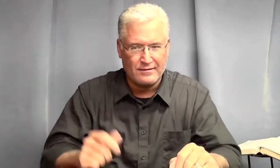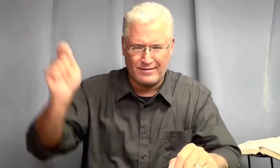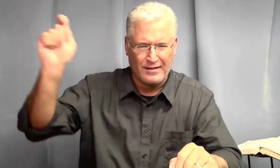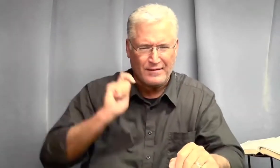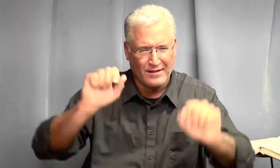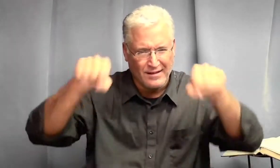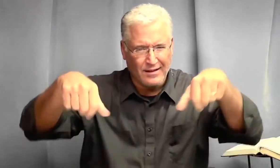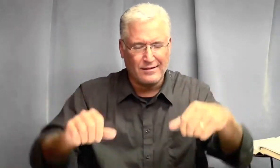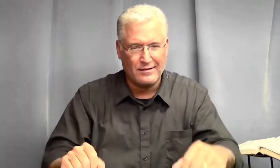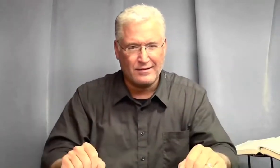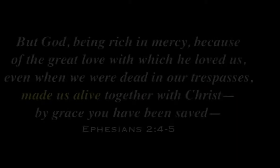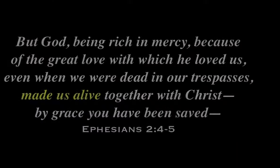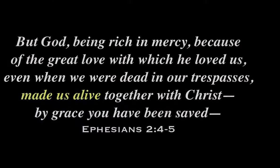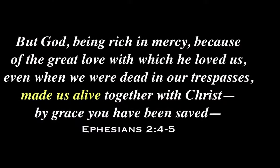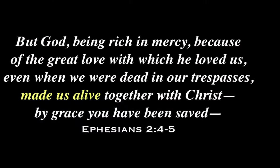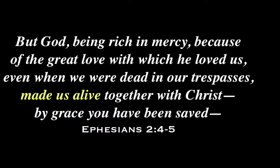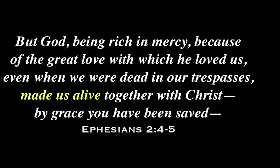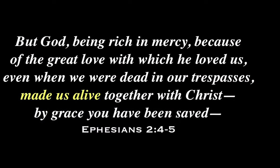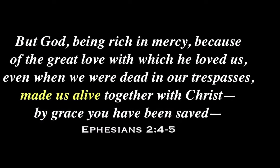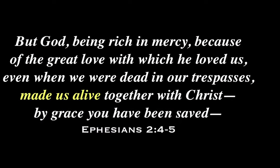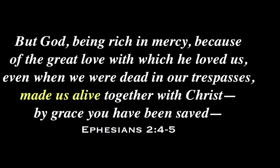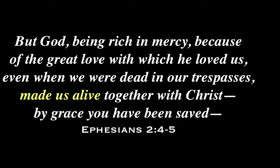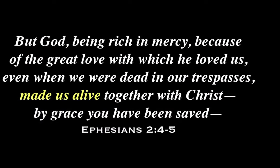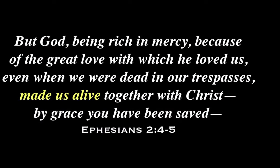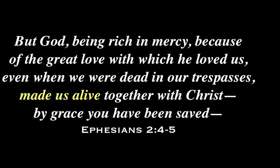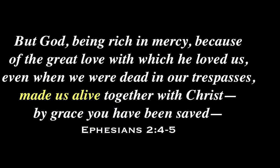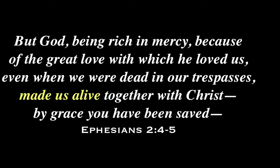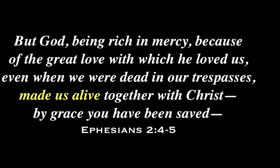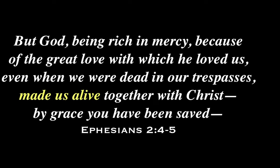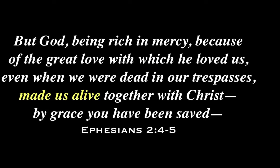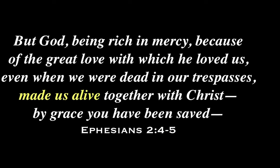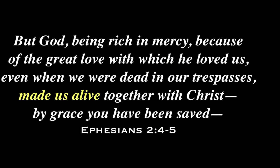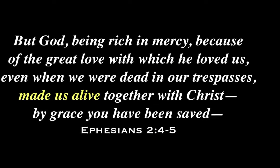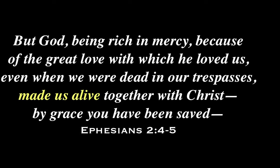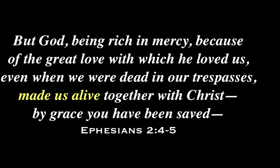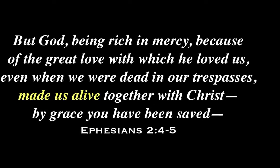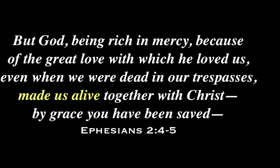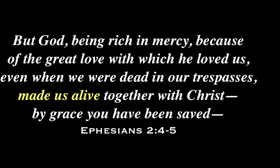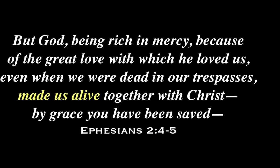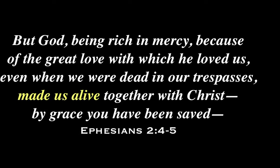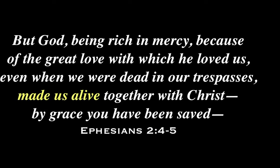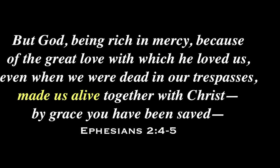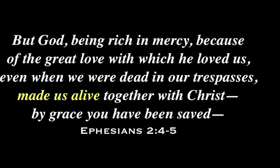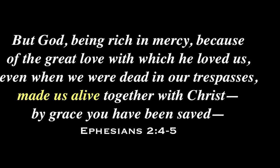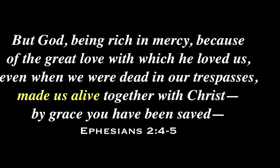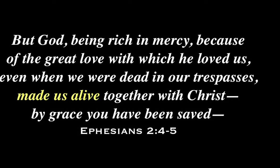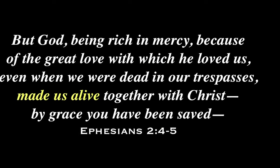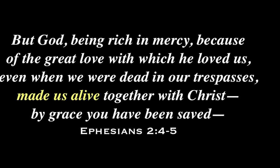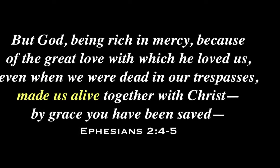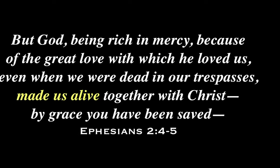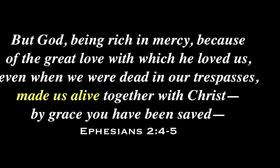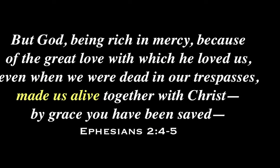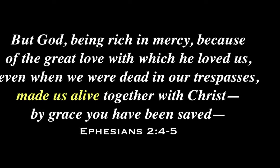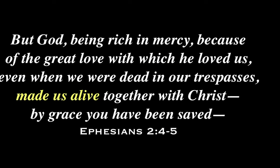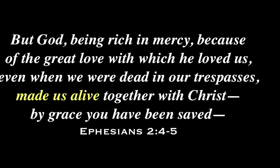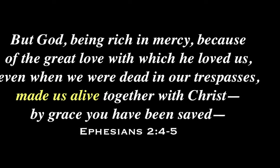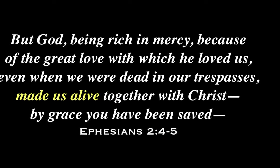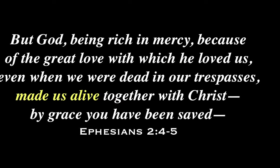spiritual life he can give us. But God, being rich in mercy, because of the great love with which he loved us, even when we were dead